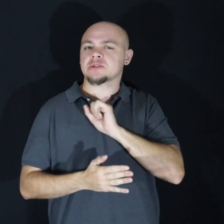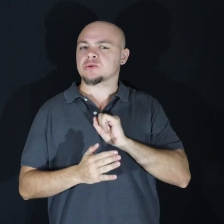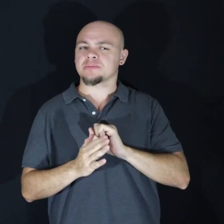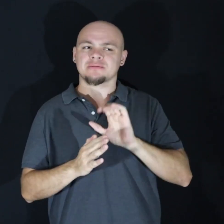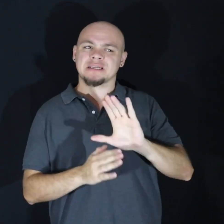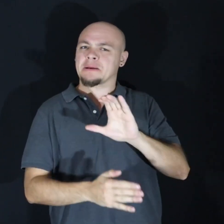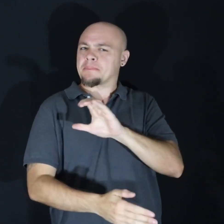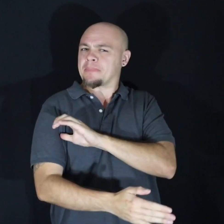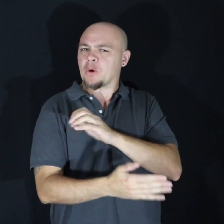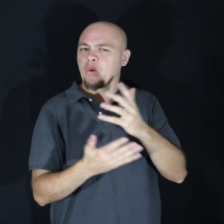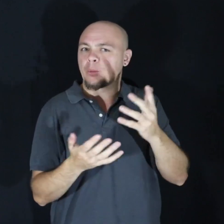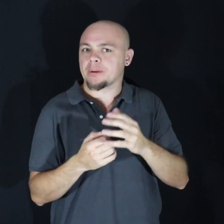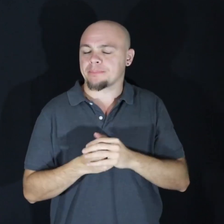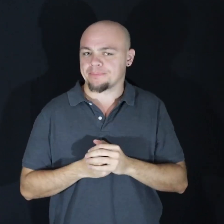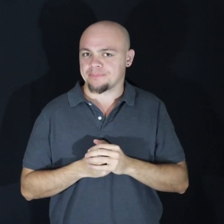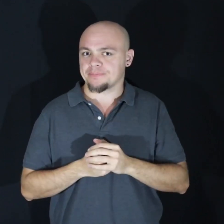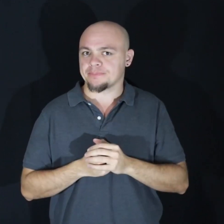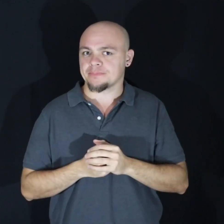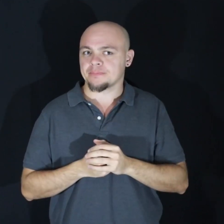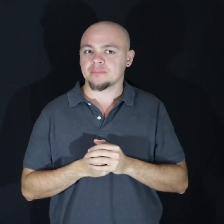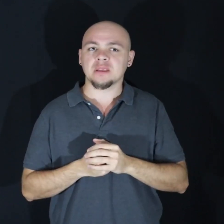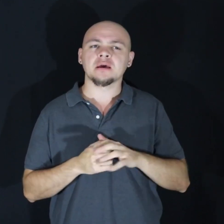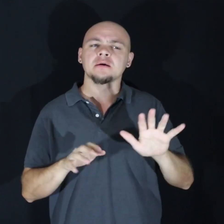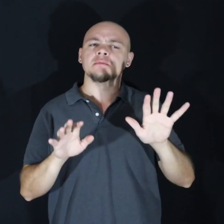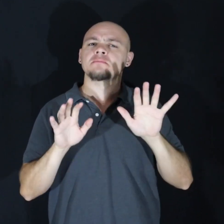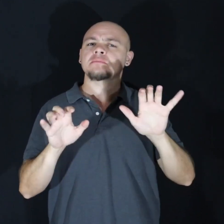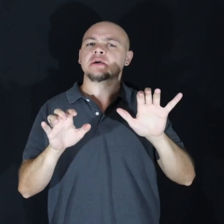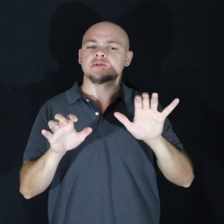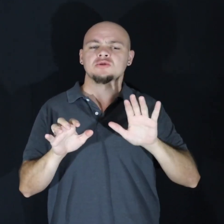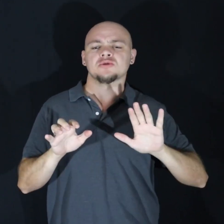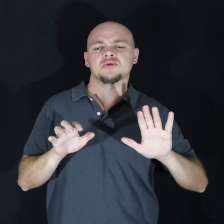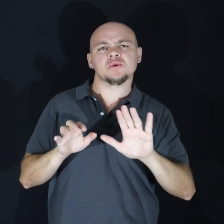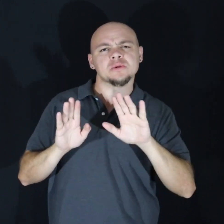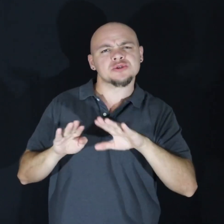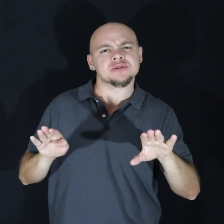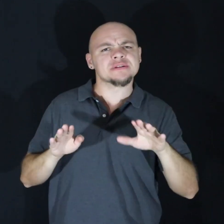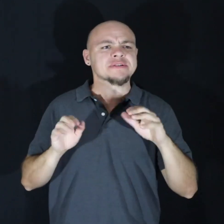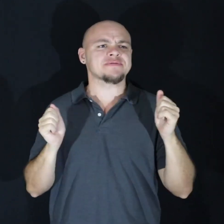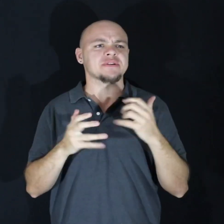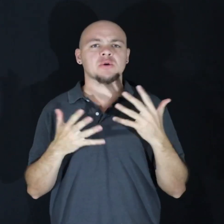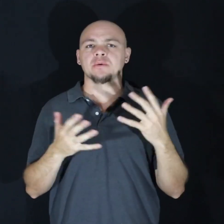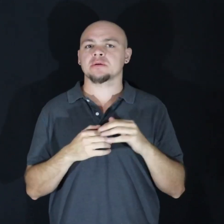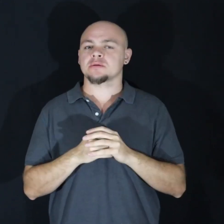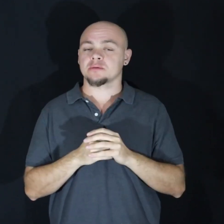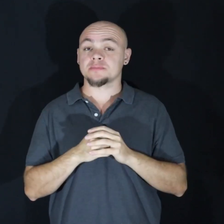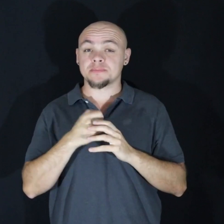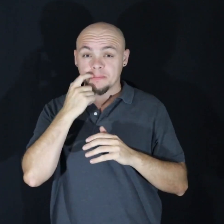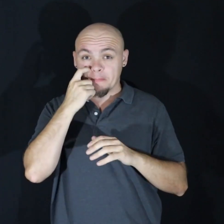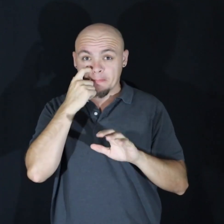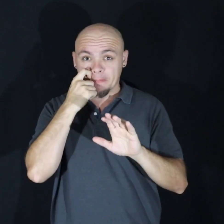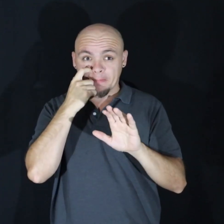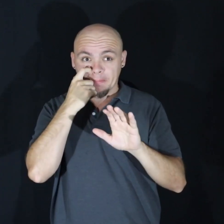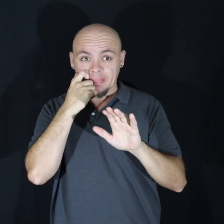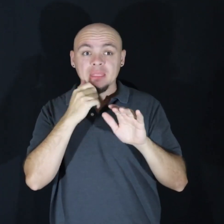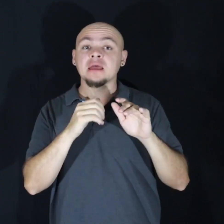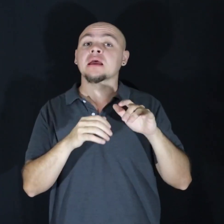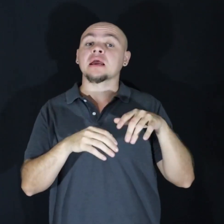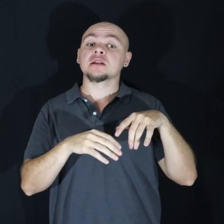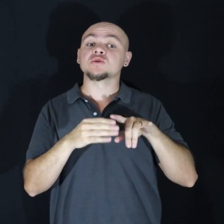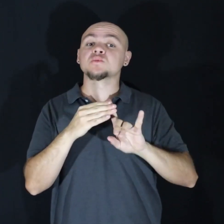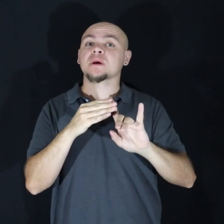would his power be? What kind of monsters do your kids fear? How high does your daughter feel comfortable flying in a